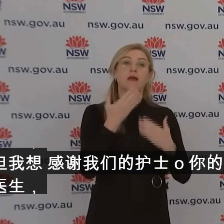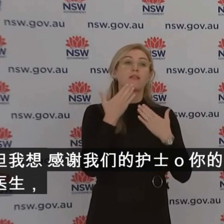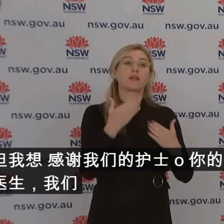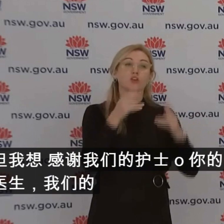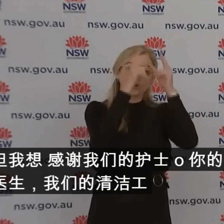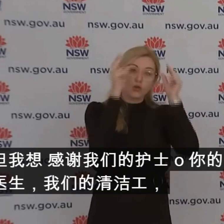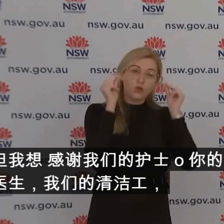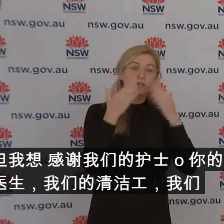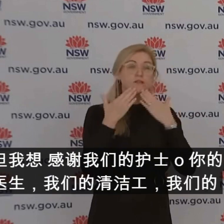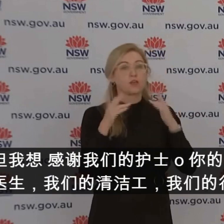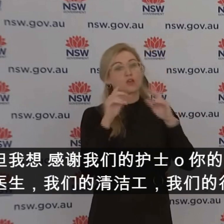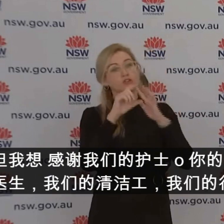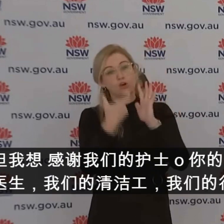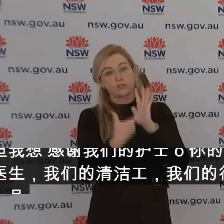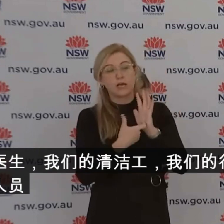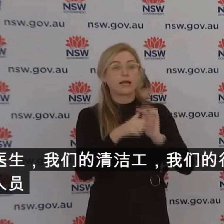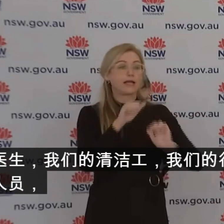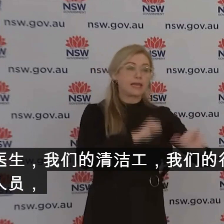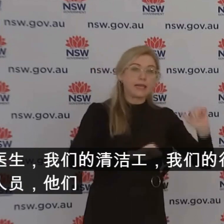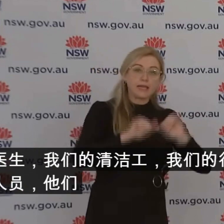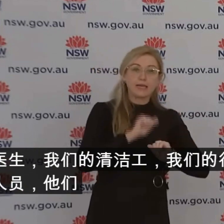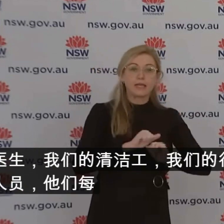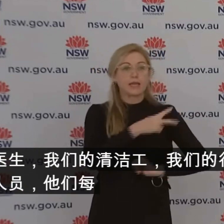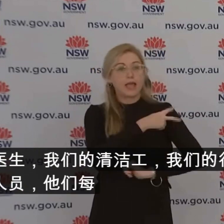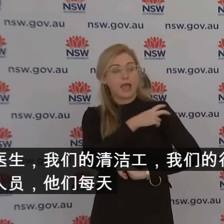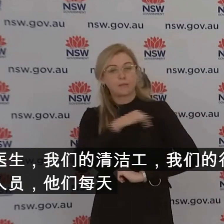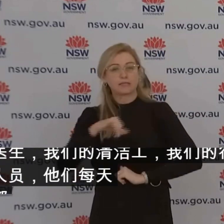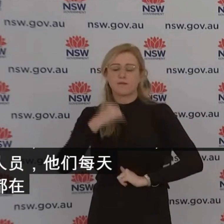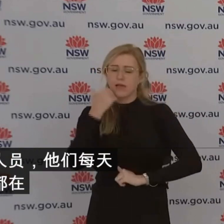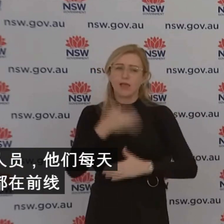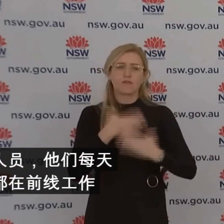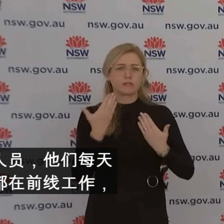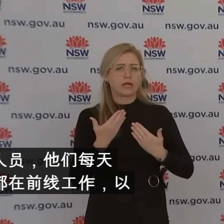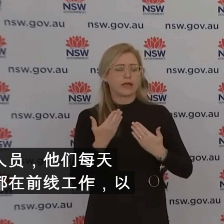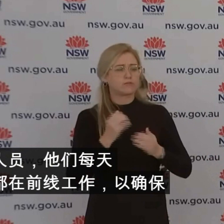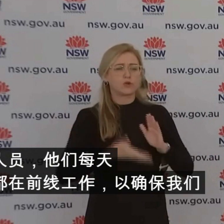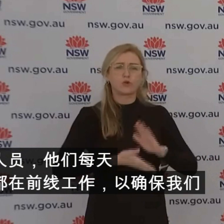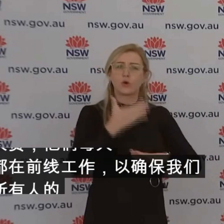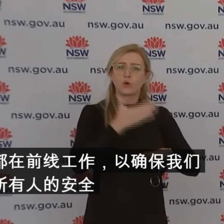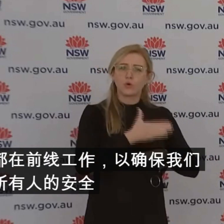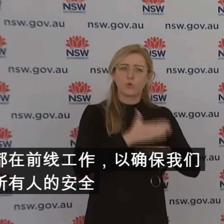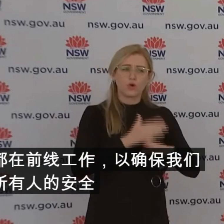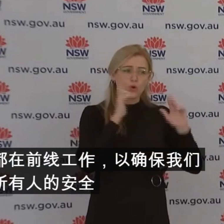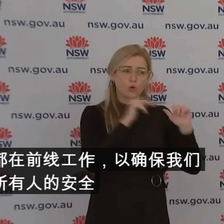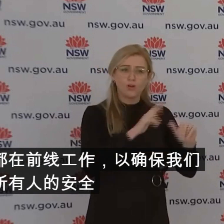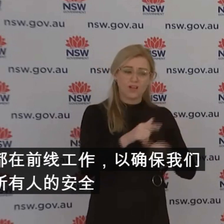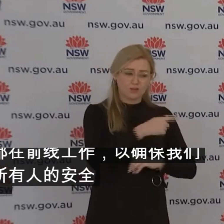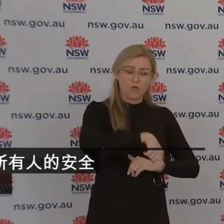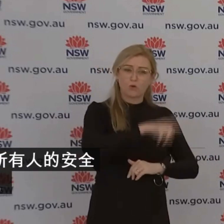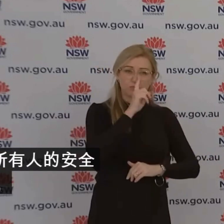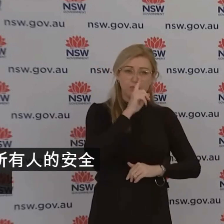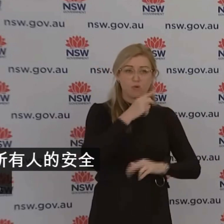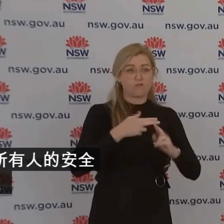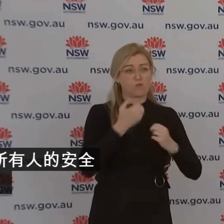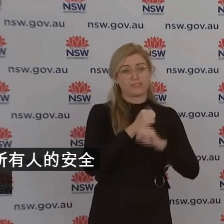our doctors, our cleaners, our administrative staff who are there every day putting themselves at the front line to keep us all safe. And